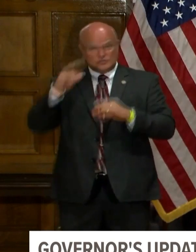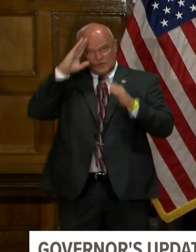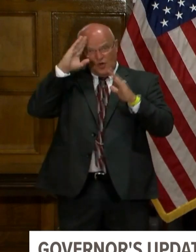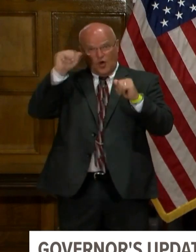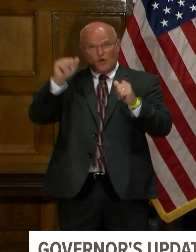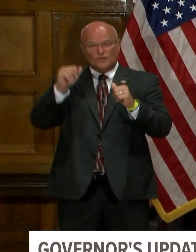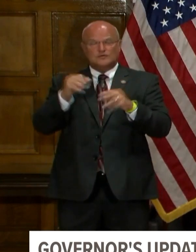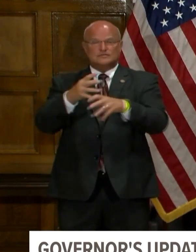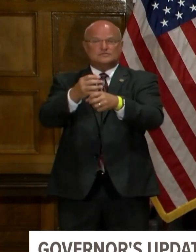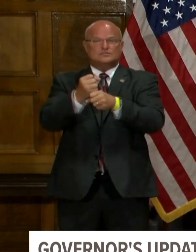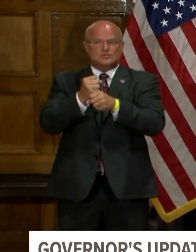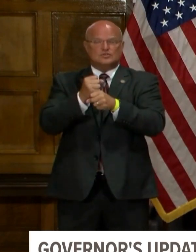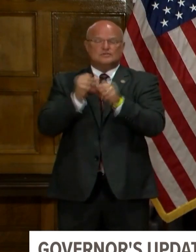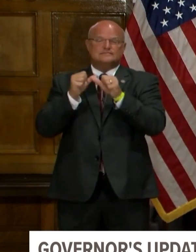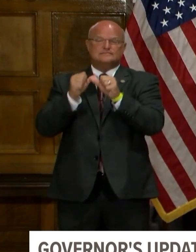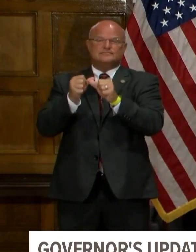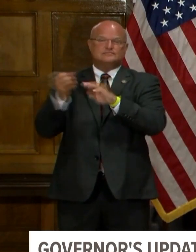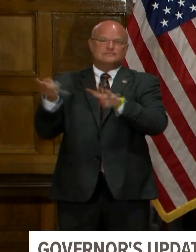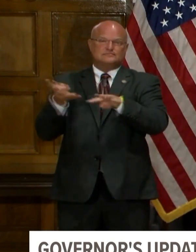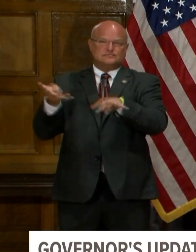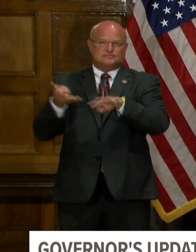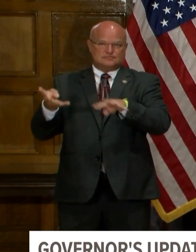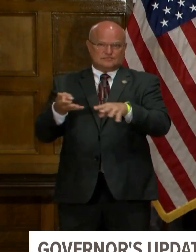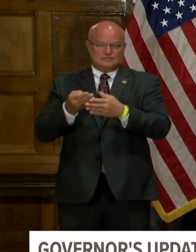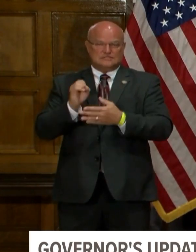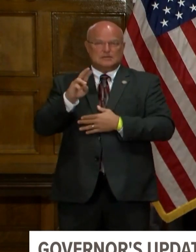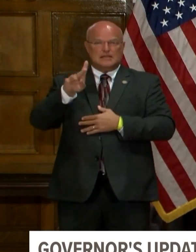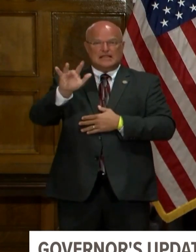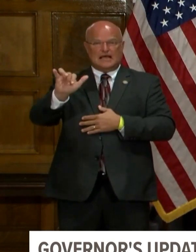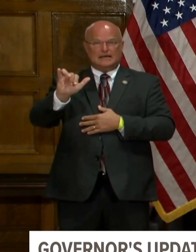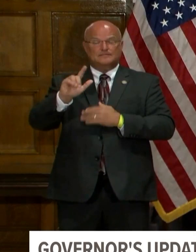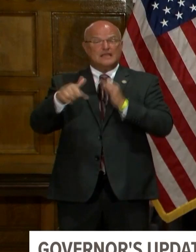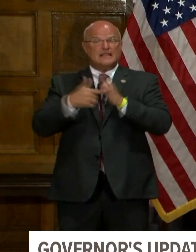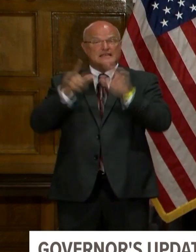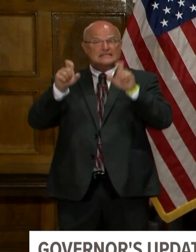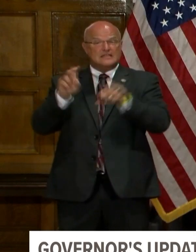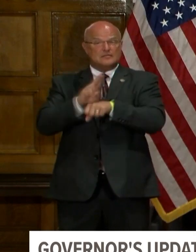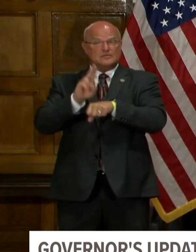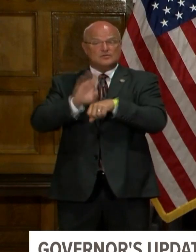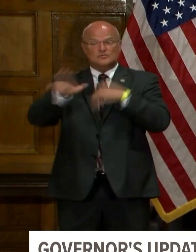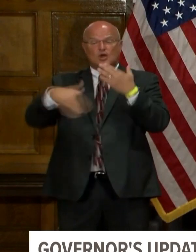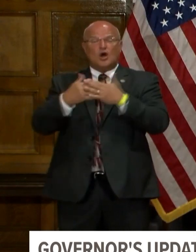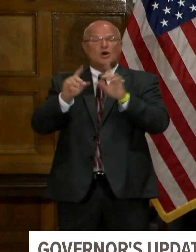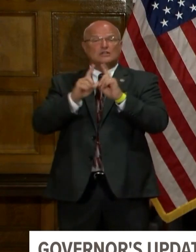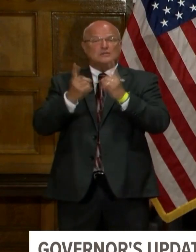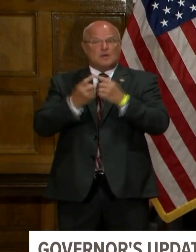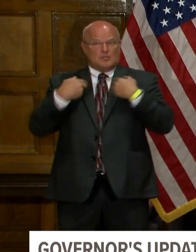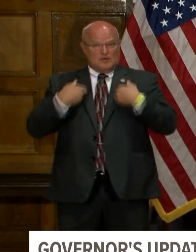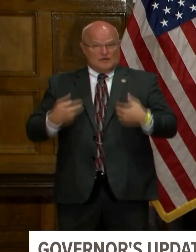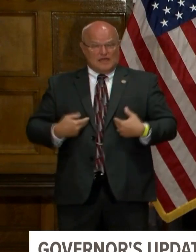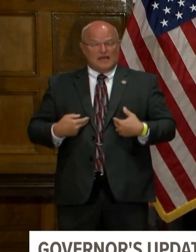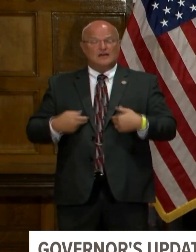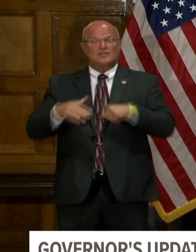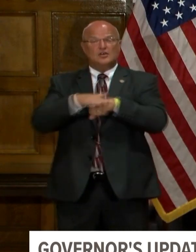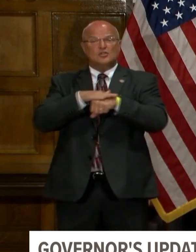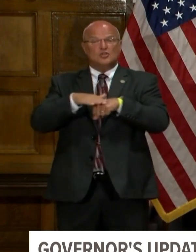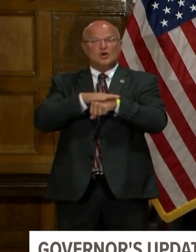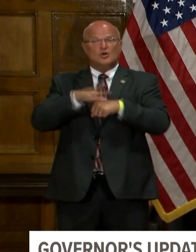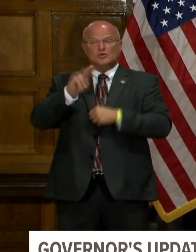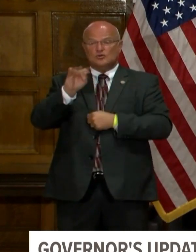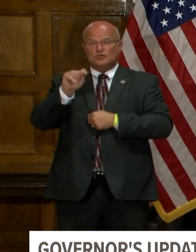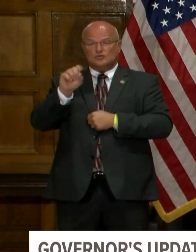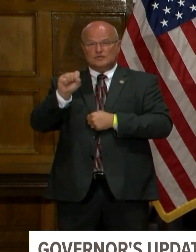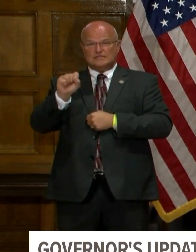hopefully to secure a steady supply. These tests will be used in all Department of Health local health units,